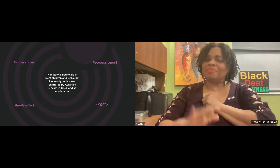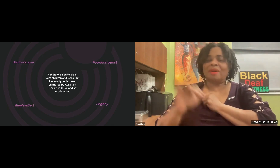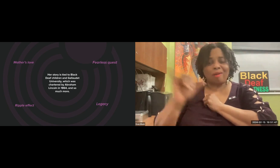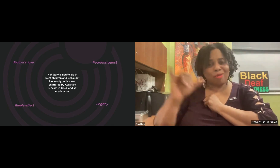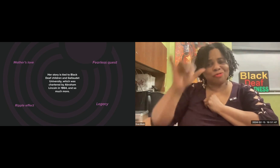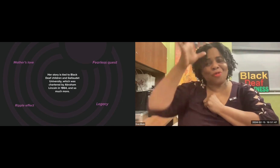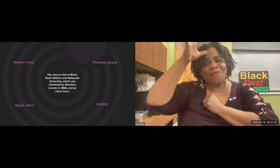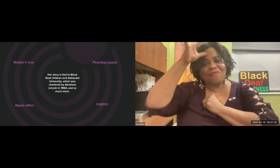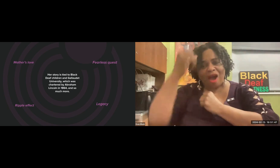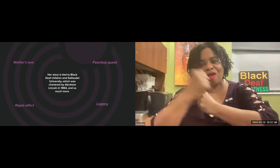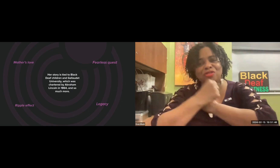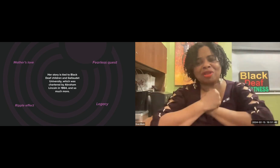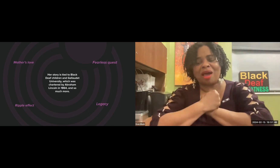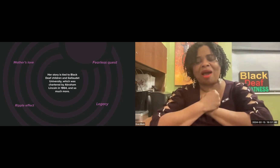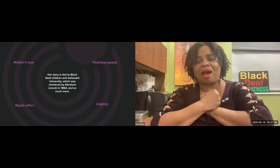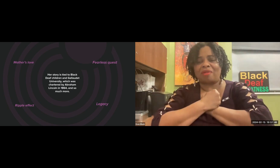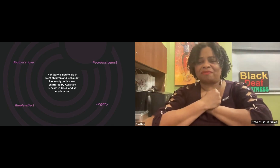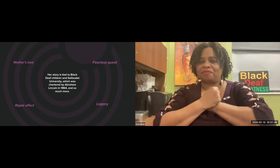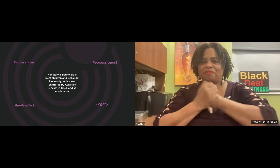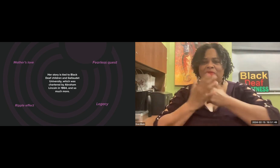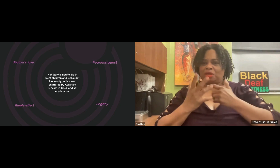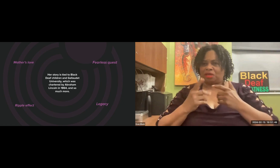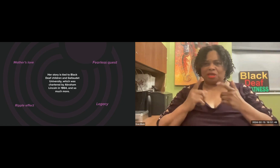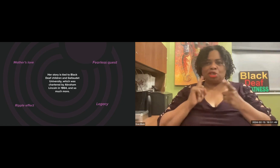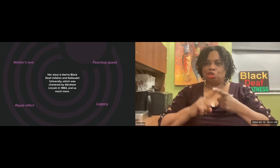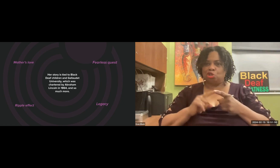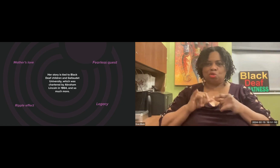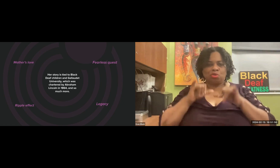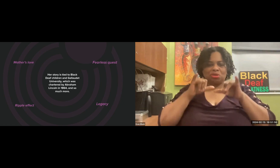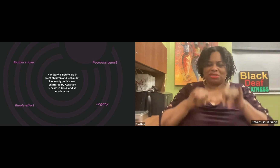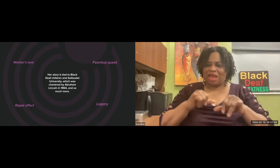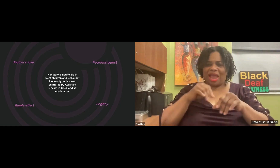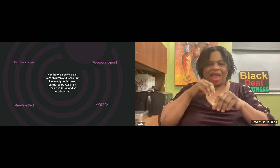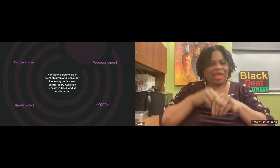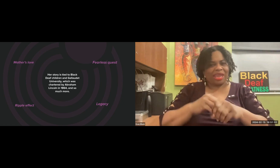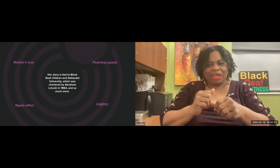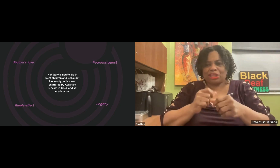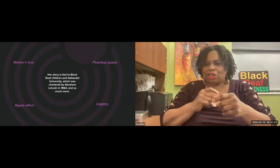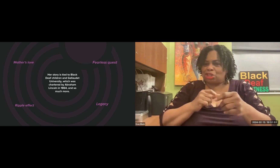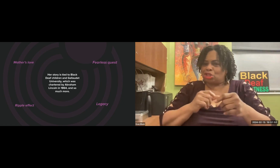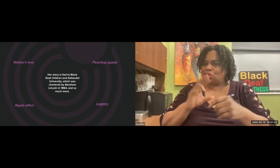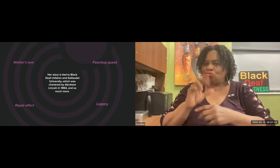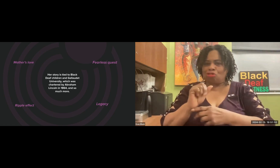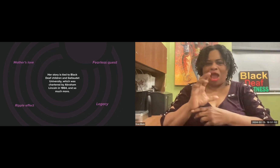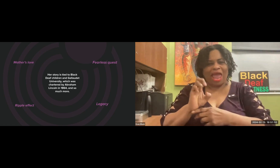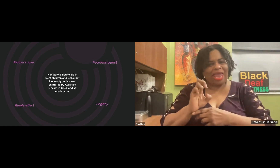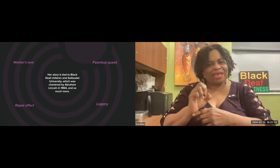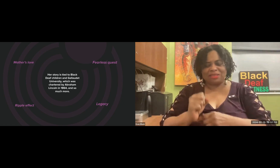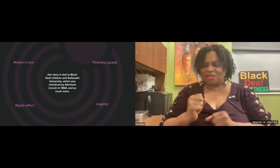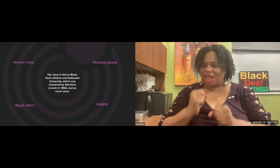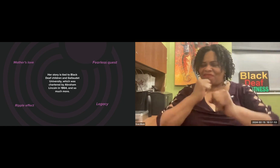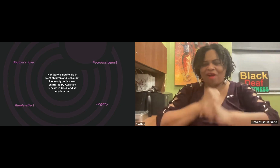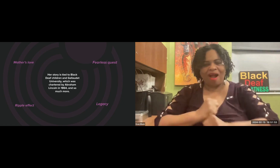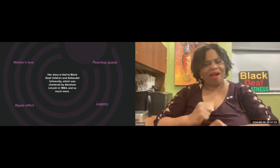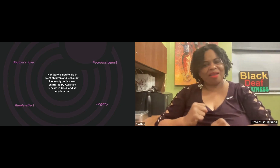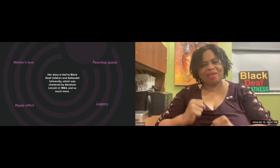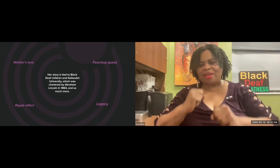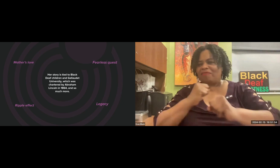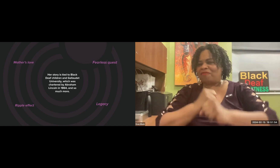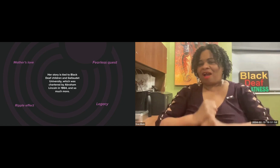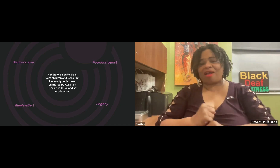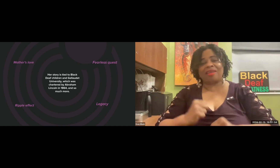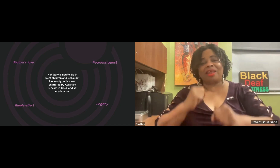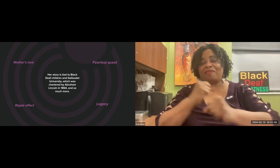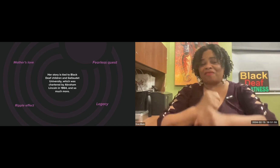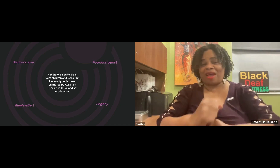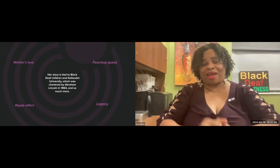Again, a mother's love is something that has to be acknowledged, a father's love. To stay in the